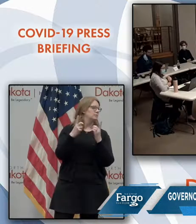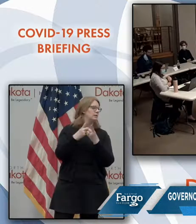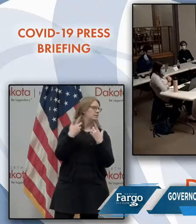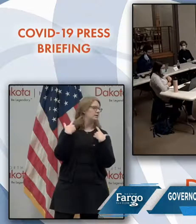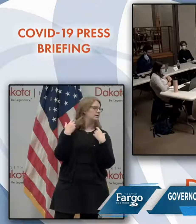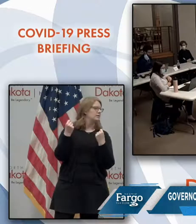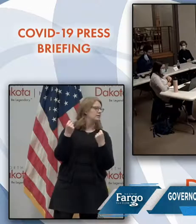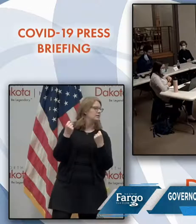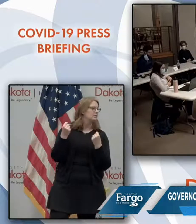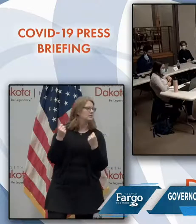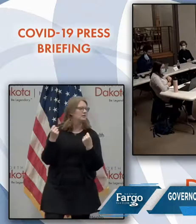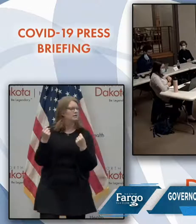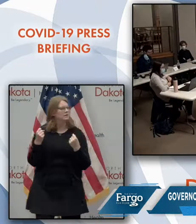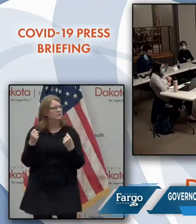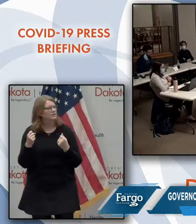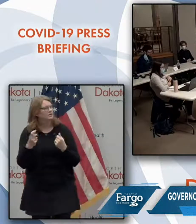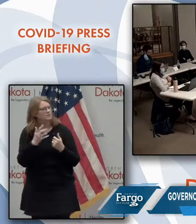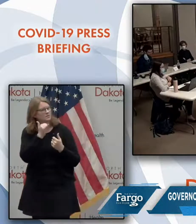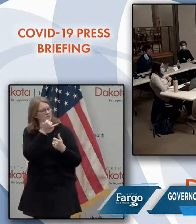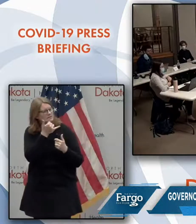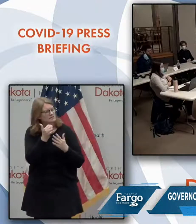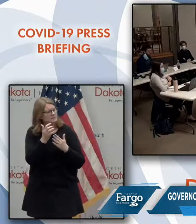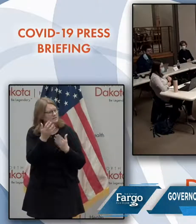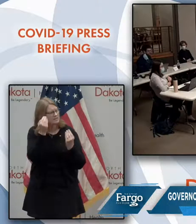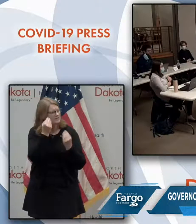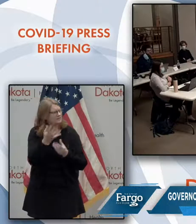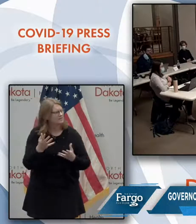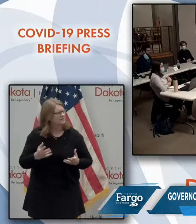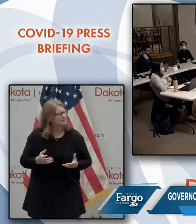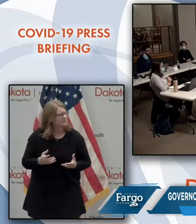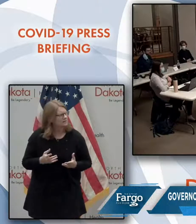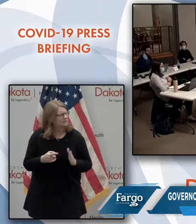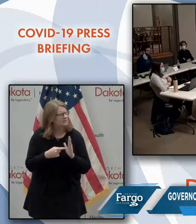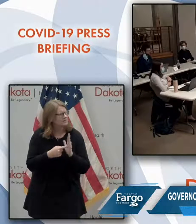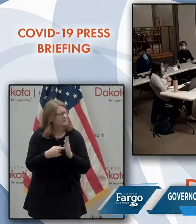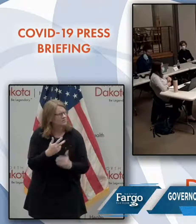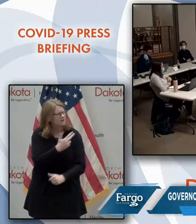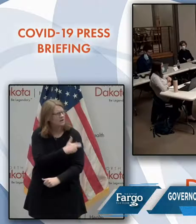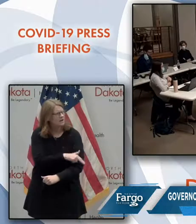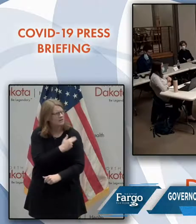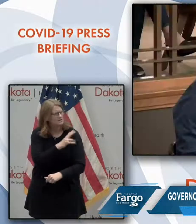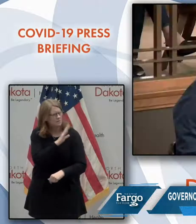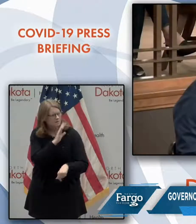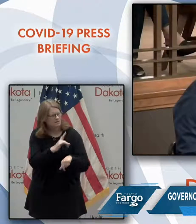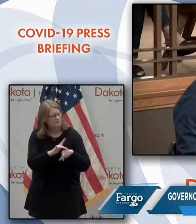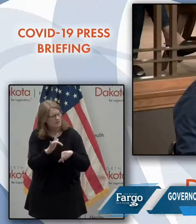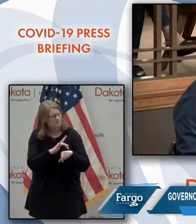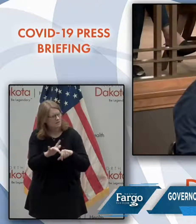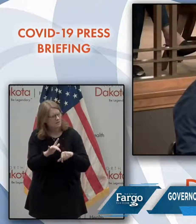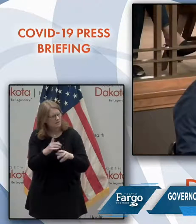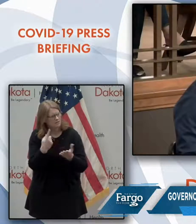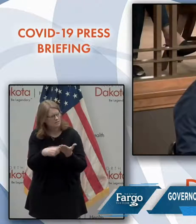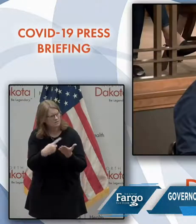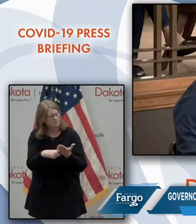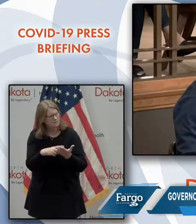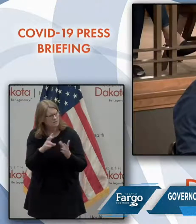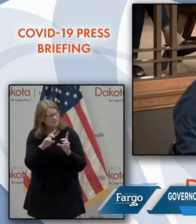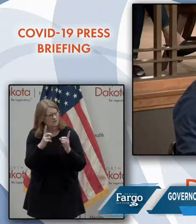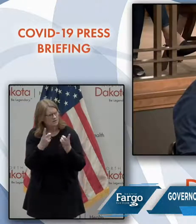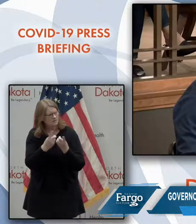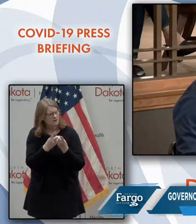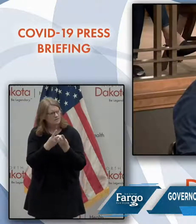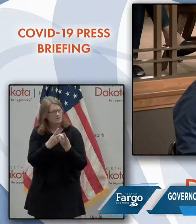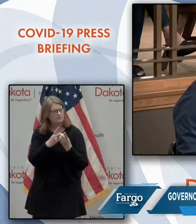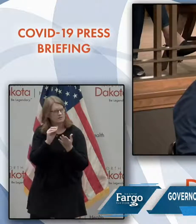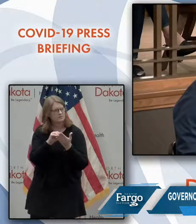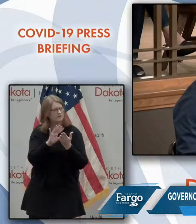been reporting misleading information that overrepresents hospital capacity. This is something that you touched on. The department was reporting the number